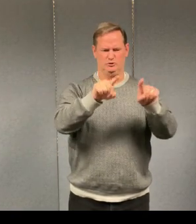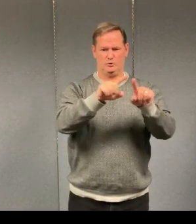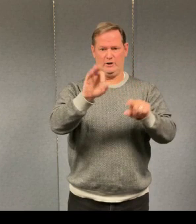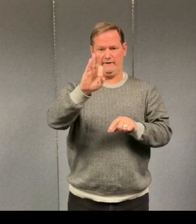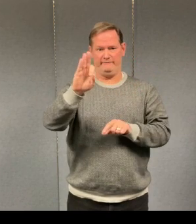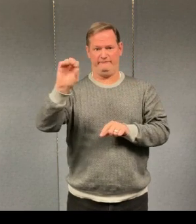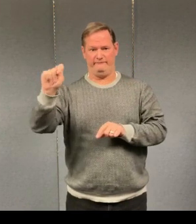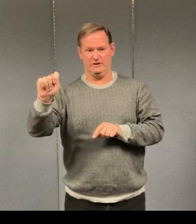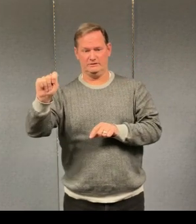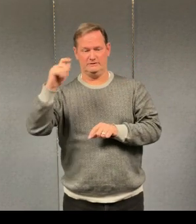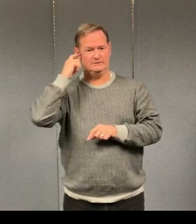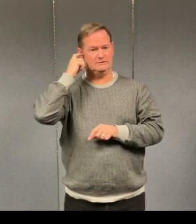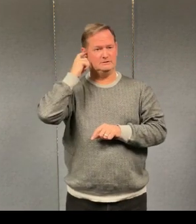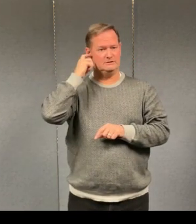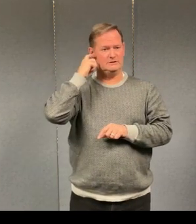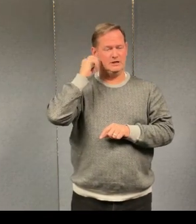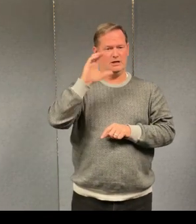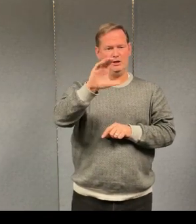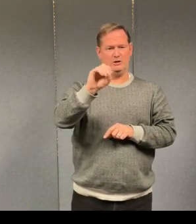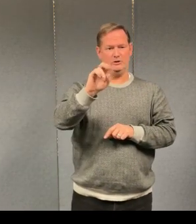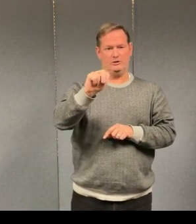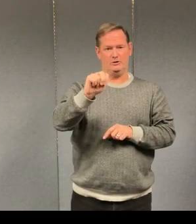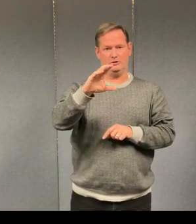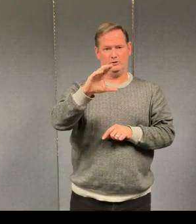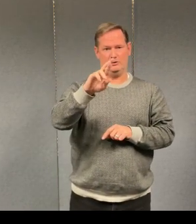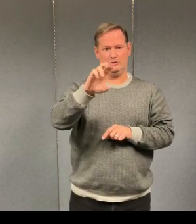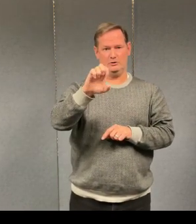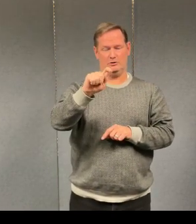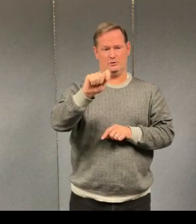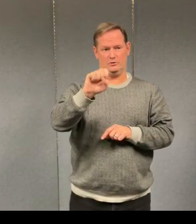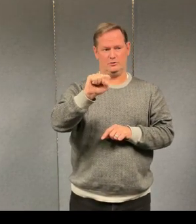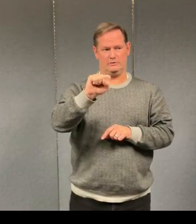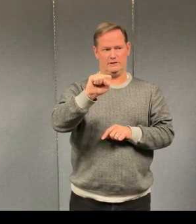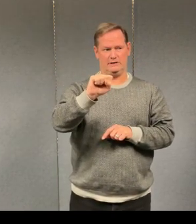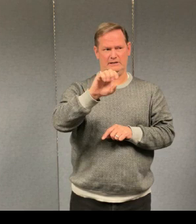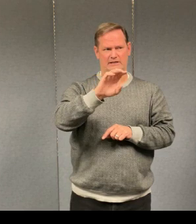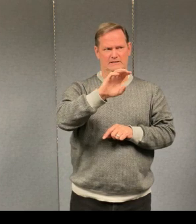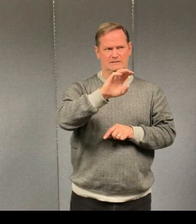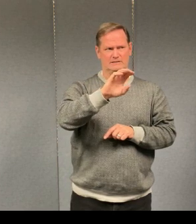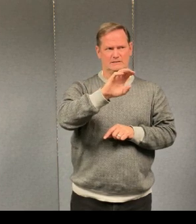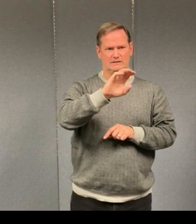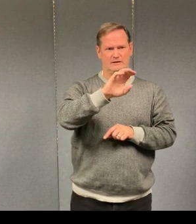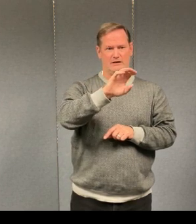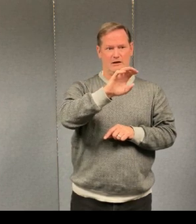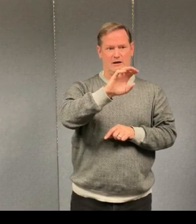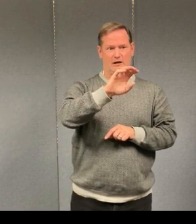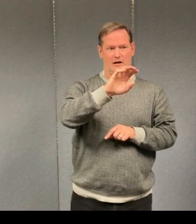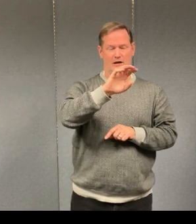way, don't worry about the cost of labor because Mr. Jones is going to do all the work